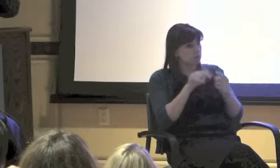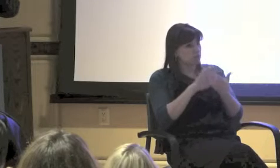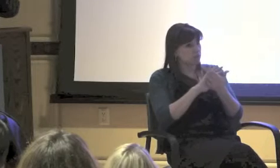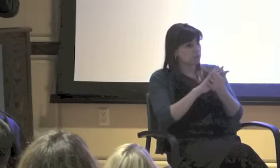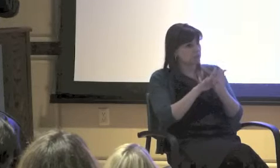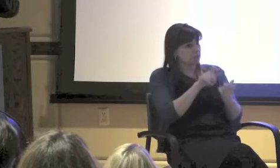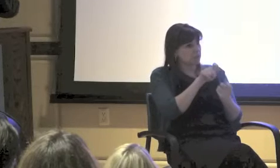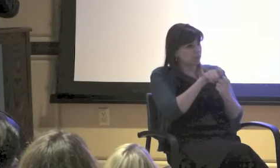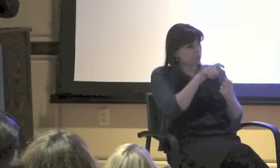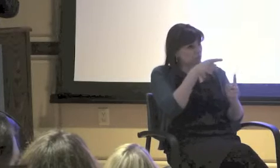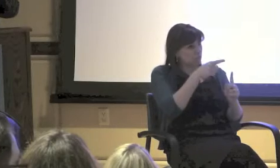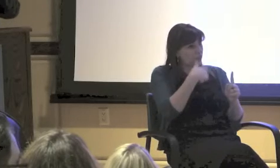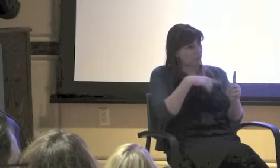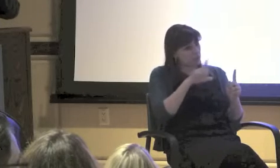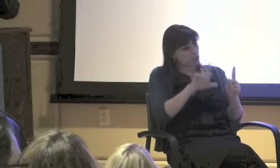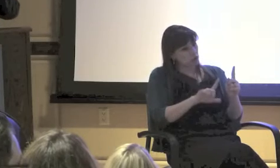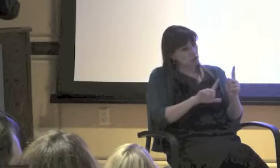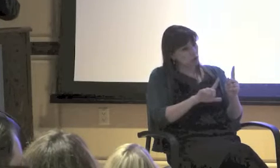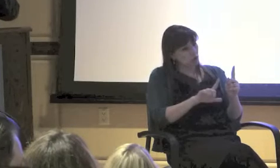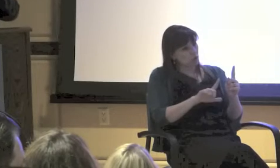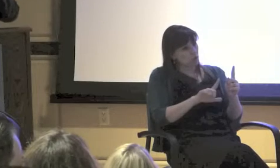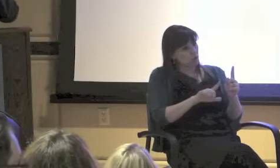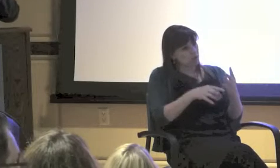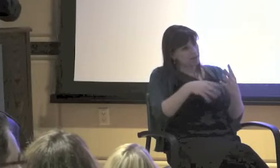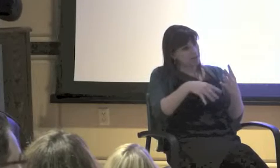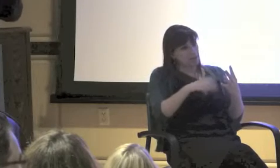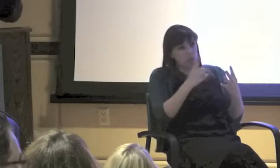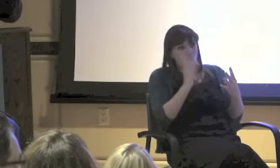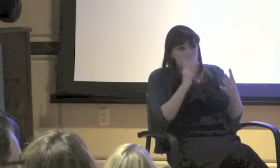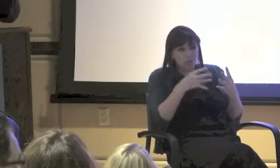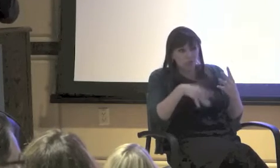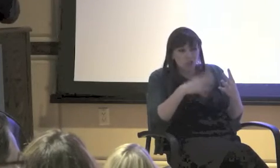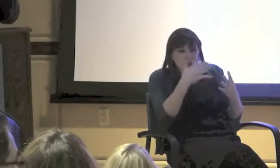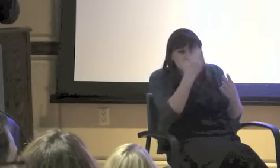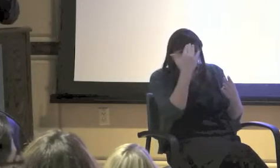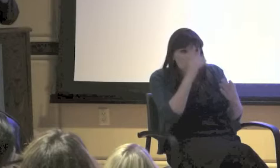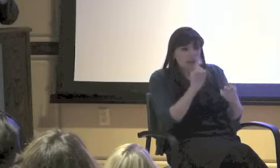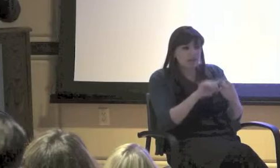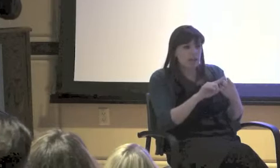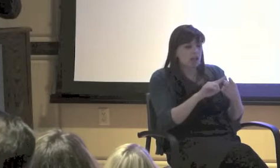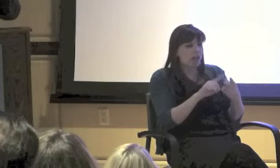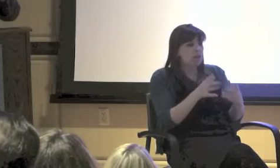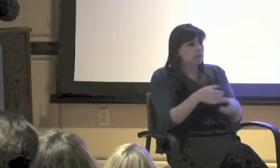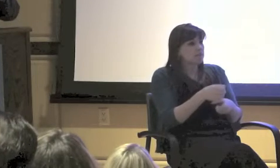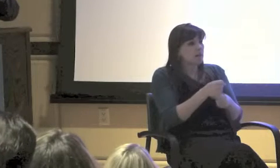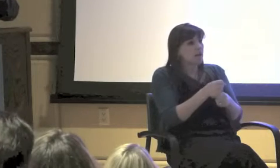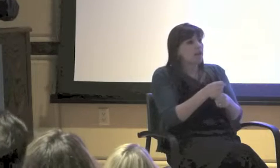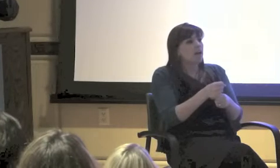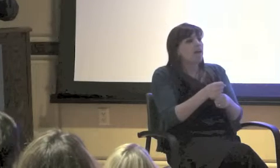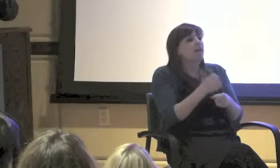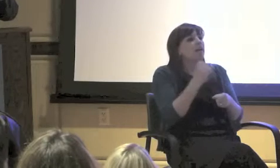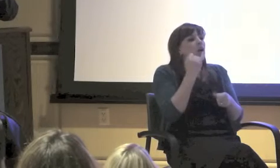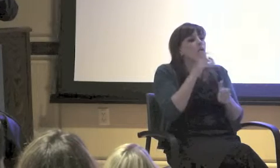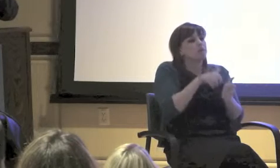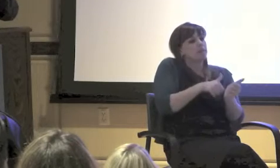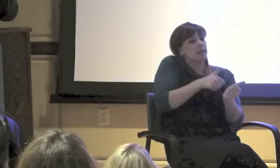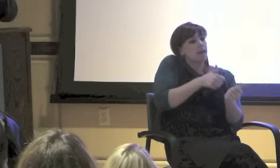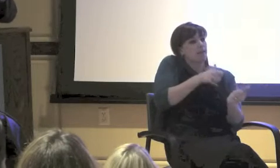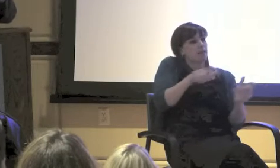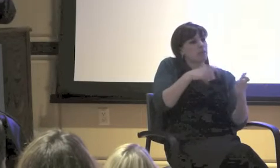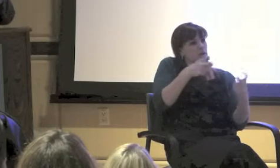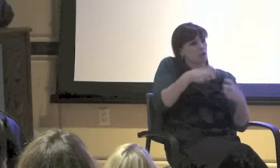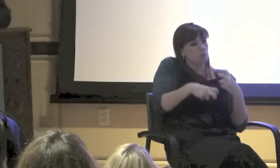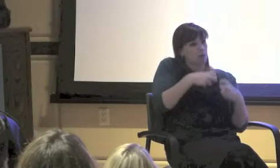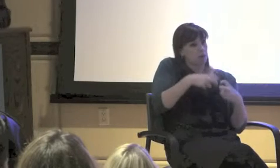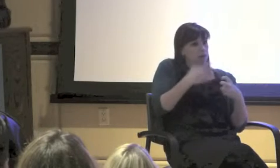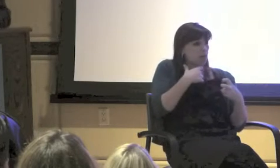point, you have a low leak point pressure, they're always going to leak. So you don't know until you tighten it up that what you have behind it is